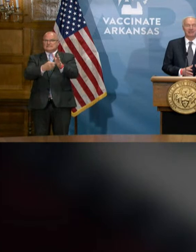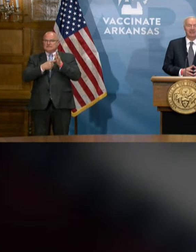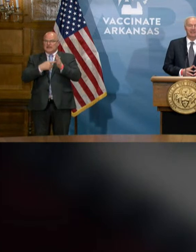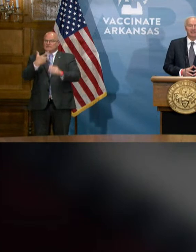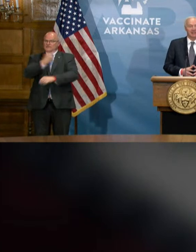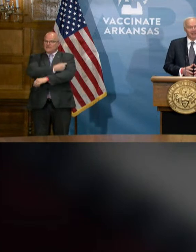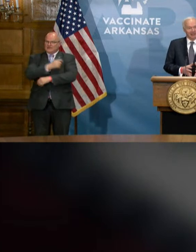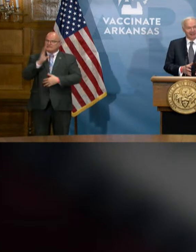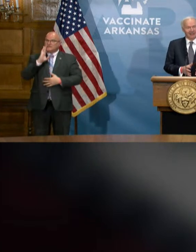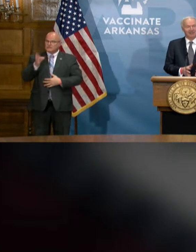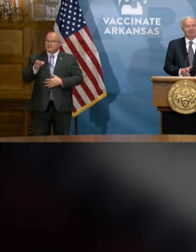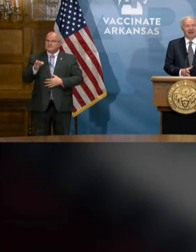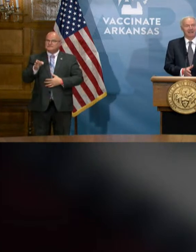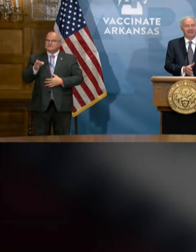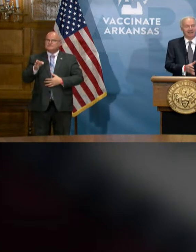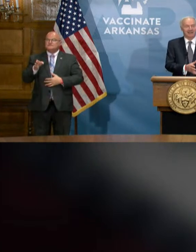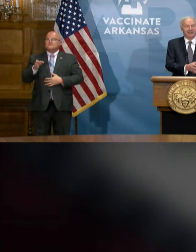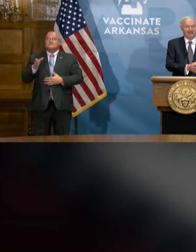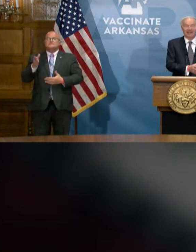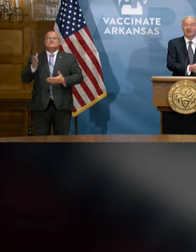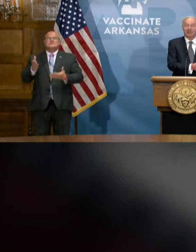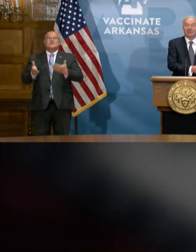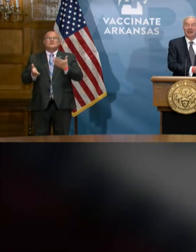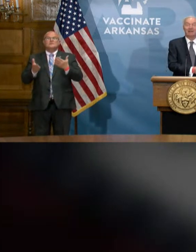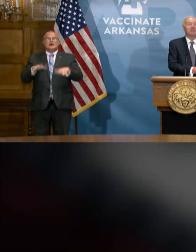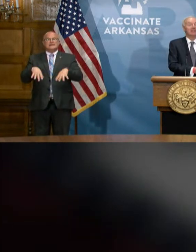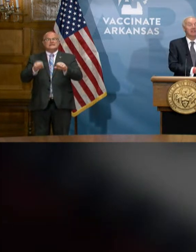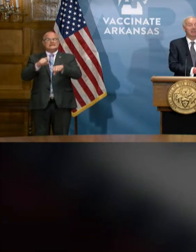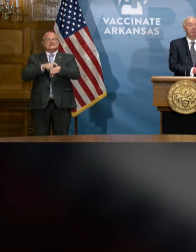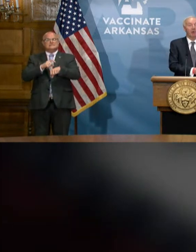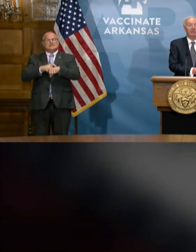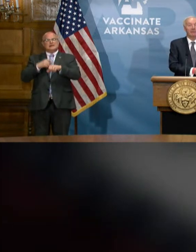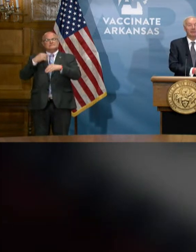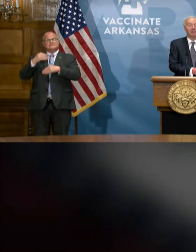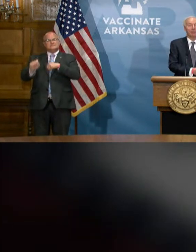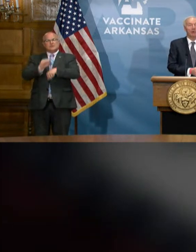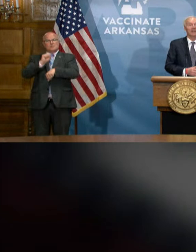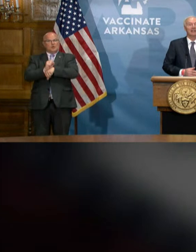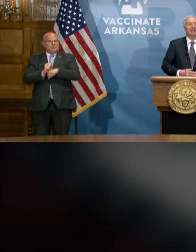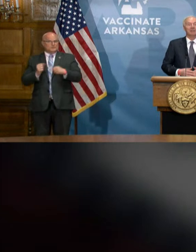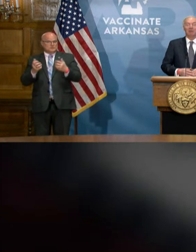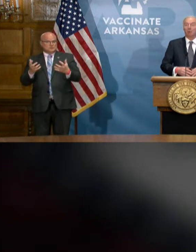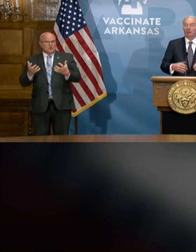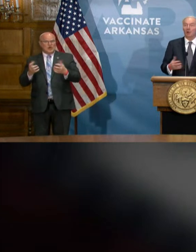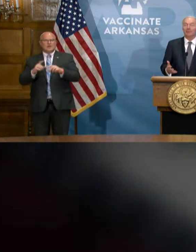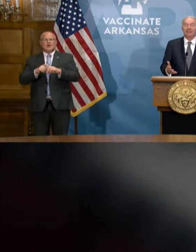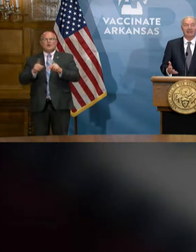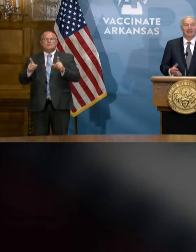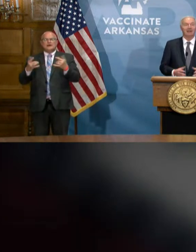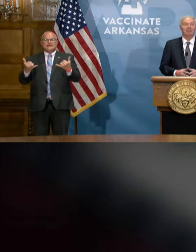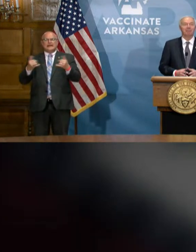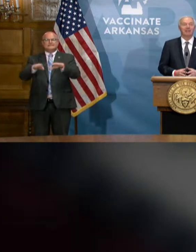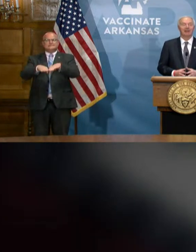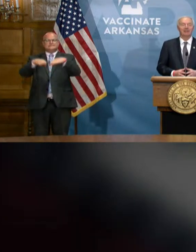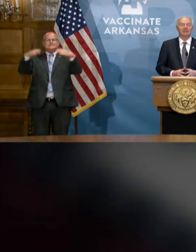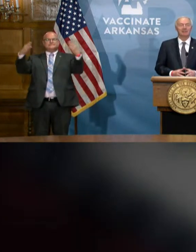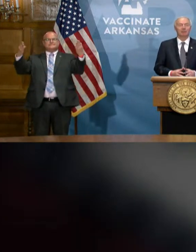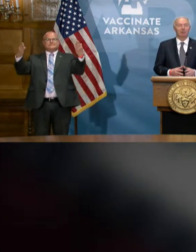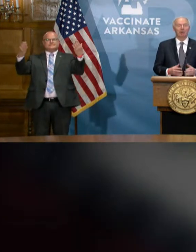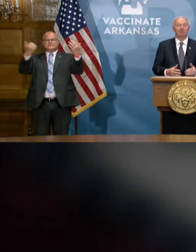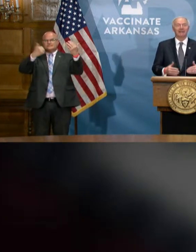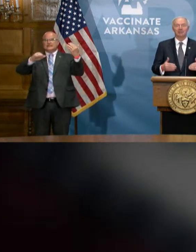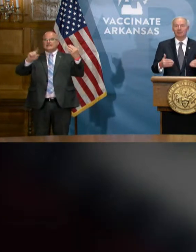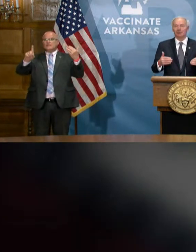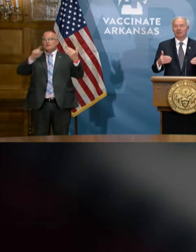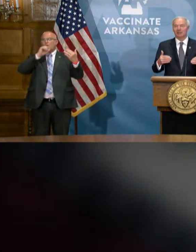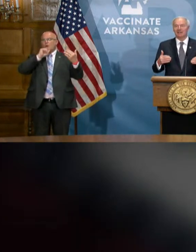for the vaccines. It might take some time to get the appointment that you want, but we're opening it up because